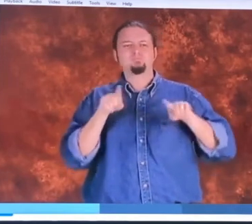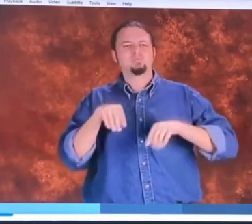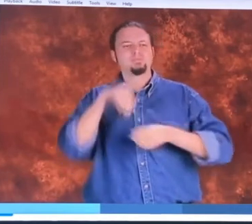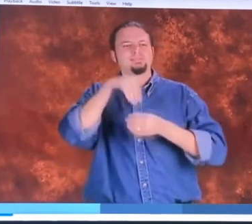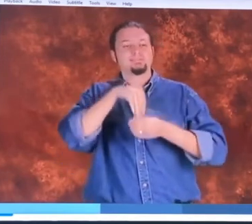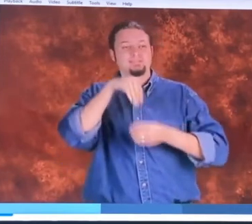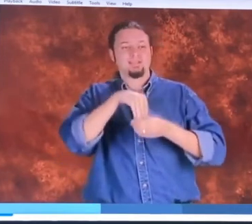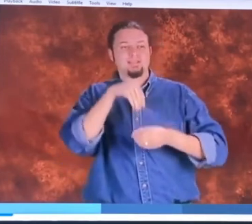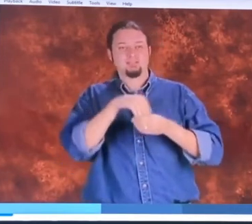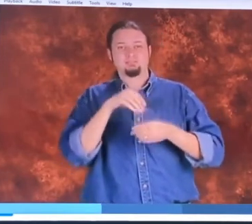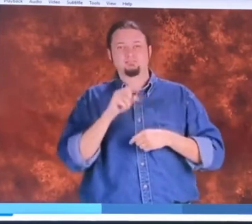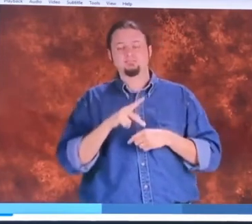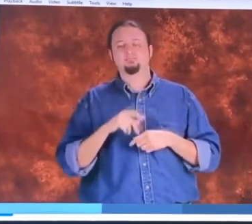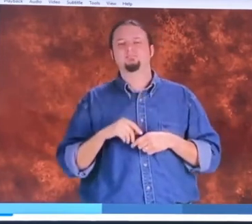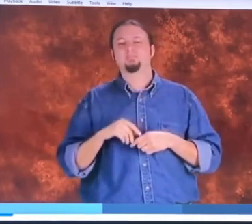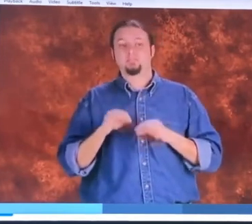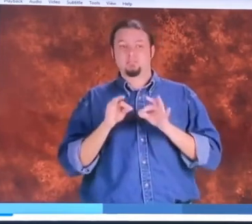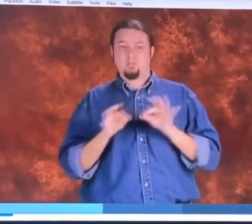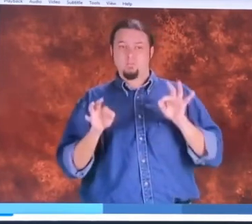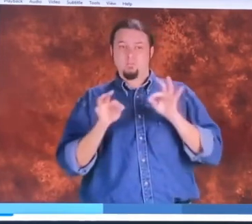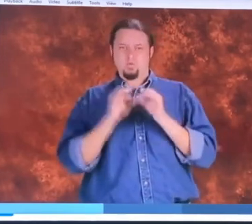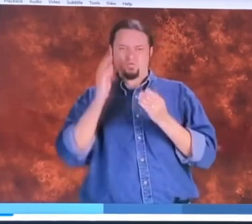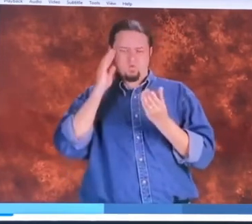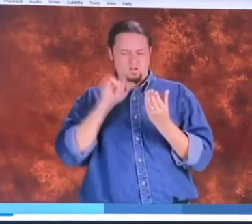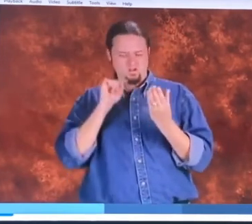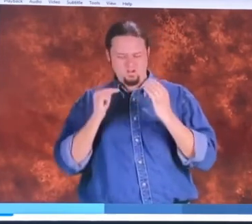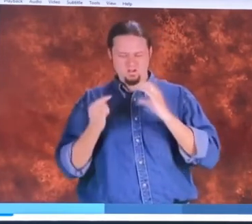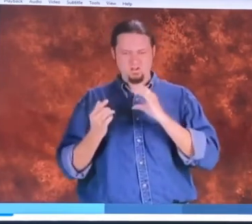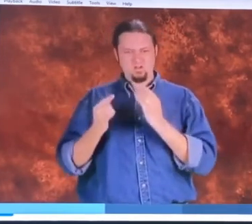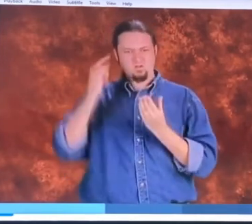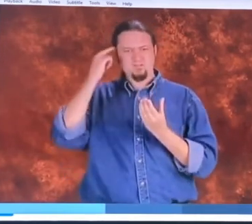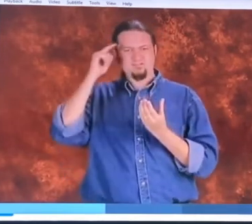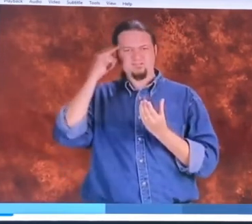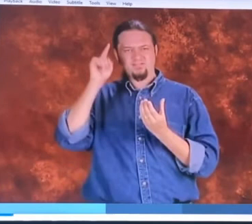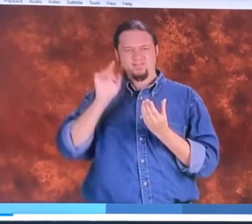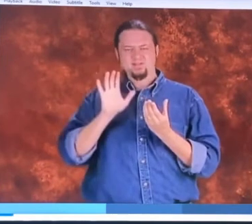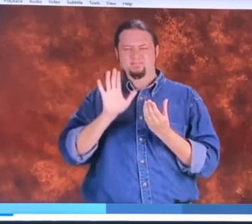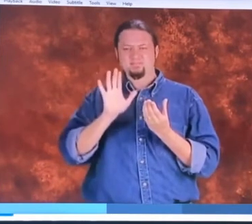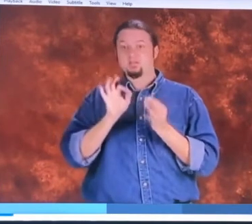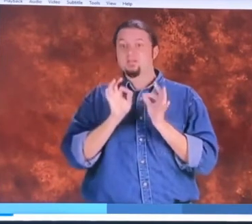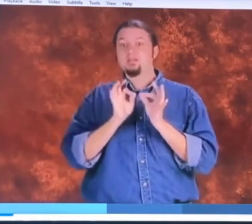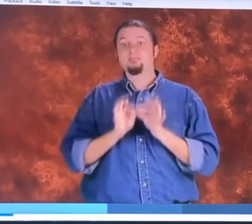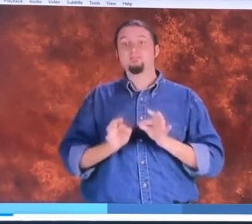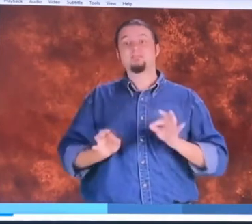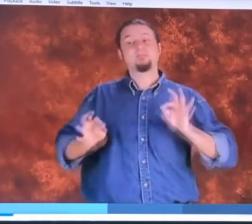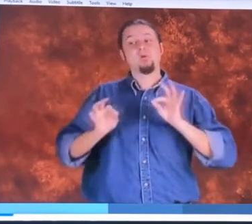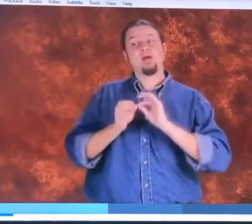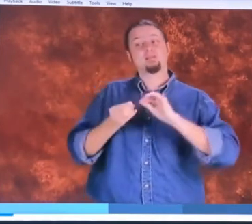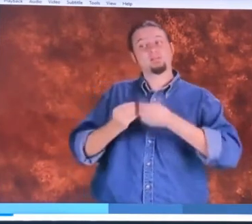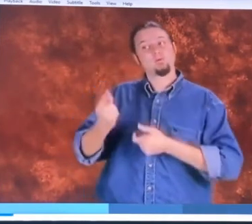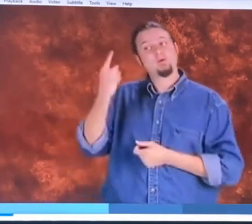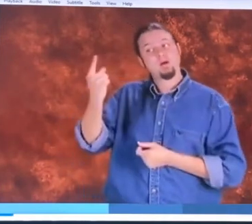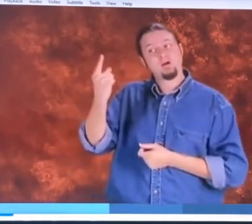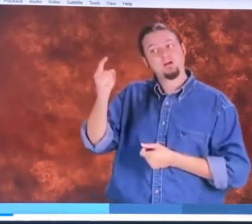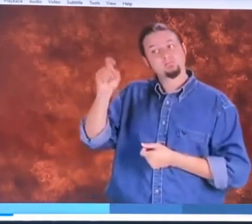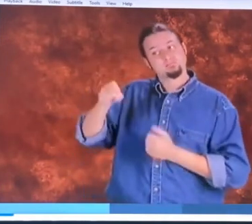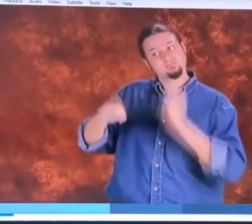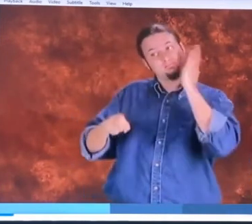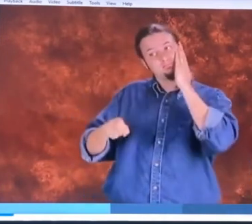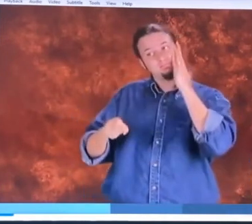Digital is the same process in this inside as moving pictures. Now it's important to know the ins and